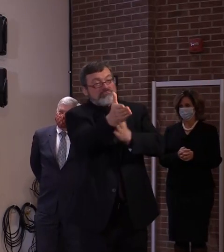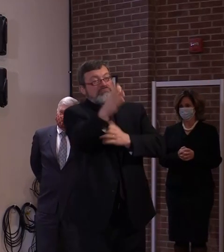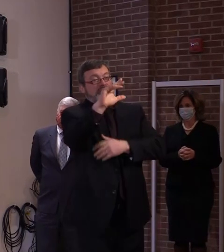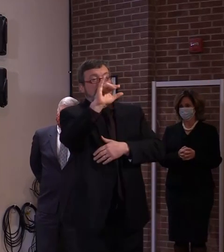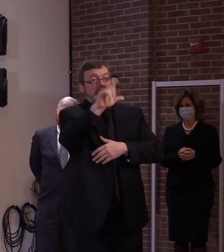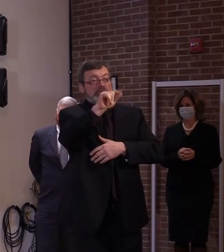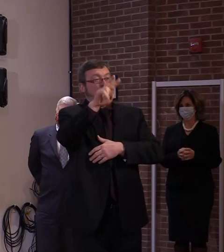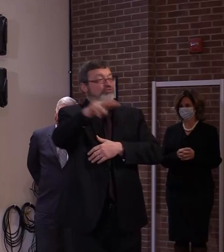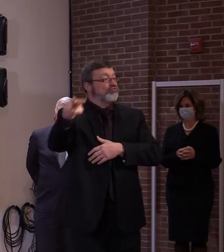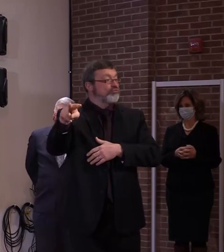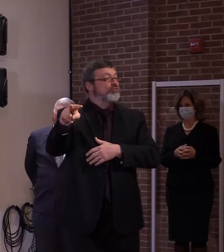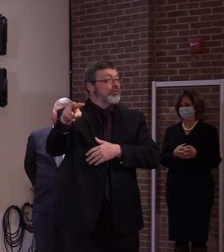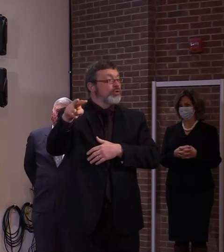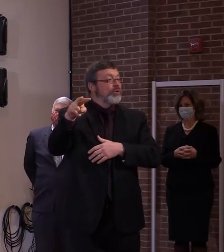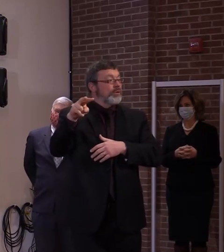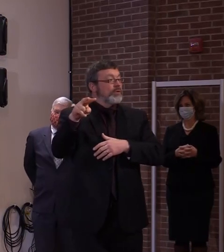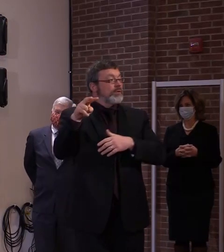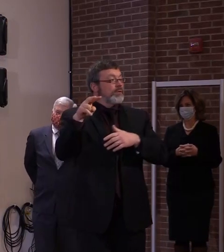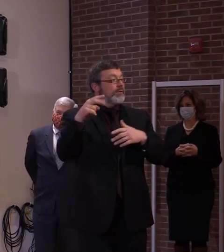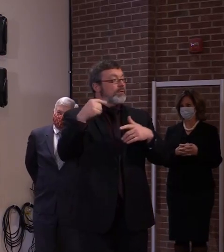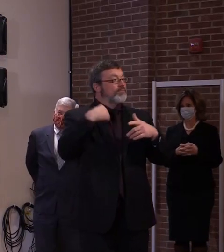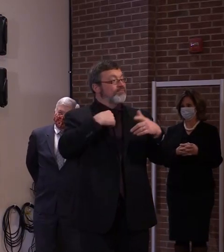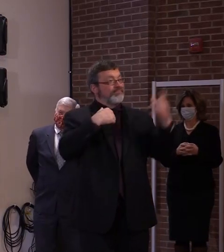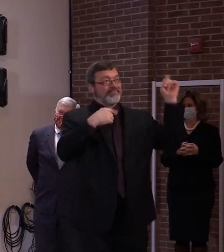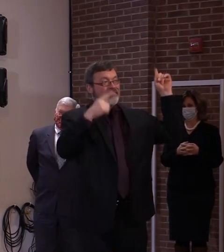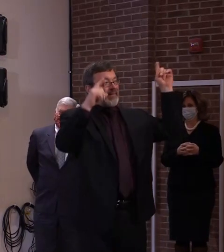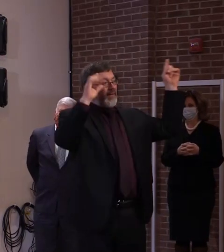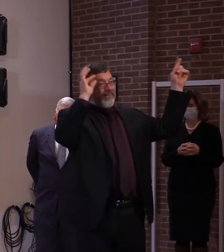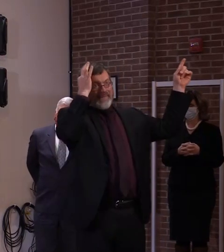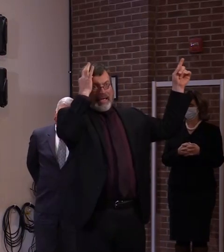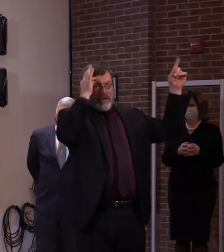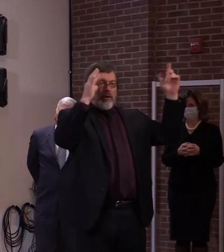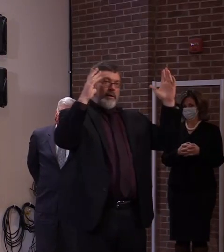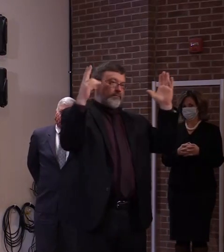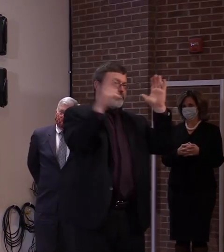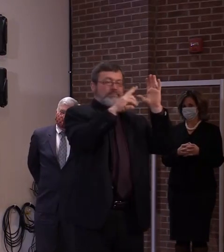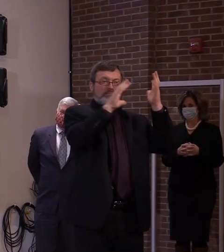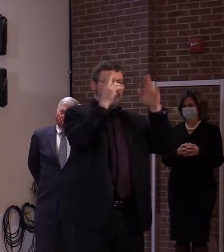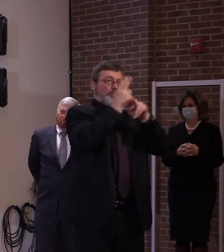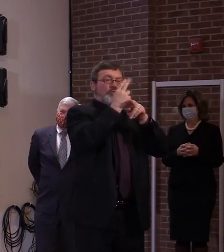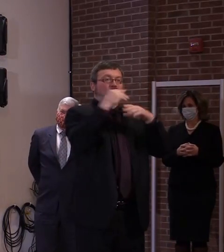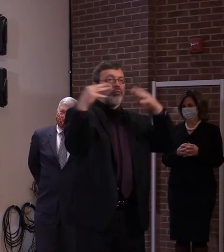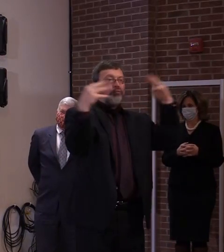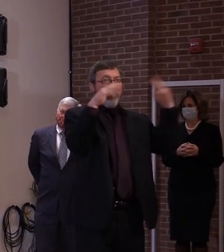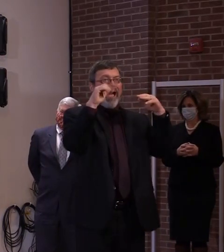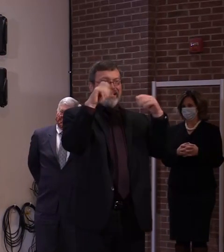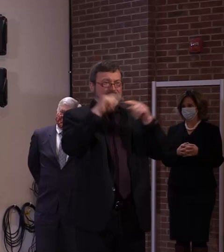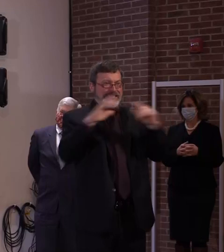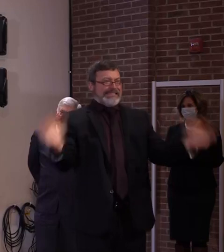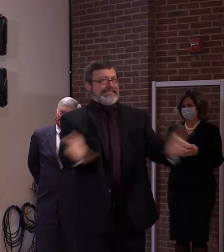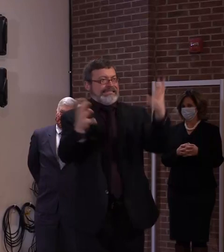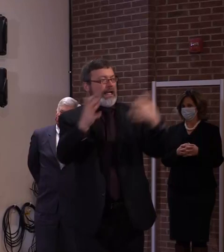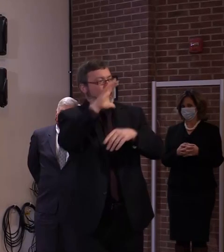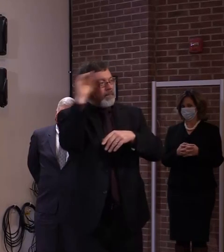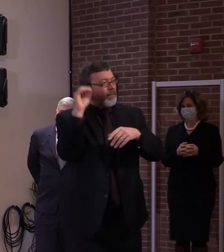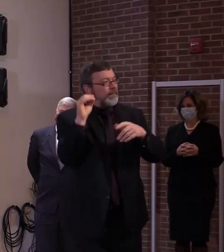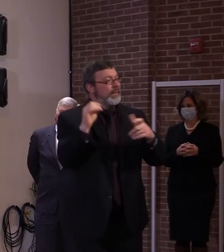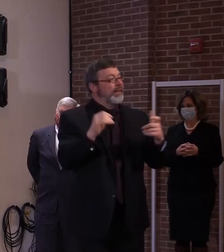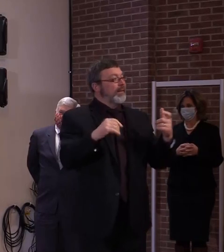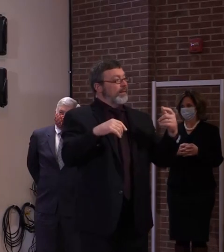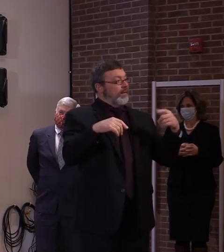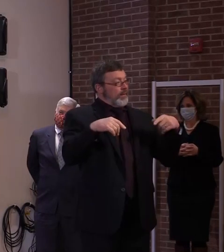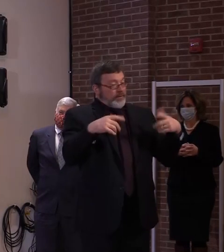and revving up manufacturing, et cetera, et cetera. So we are behind European countries in having